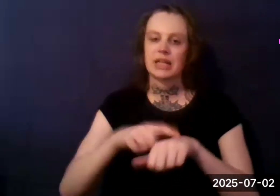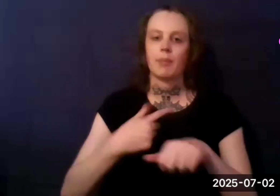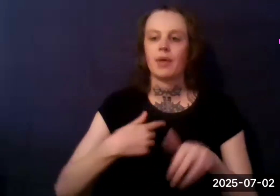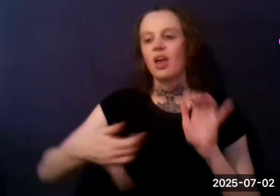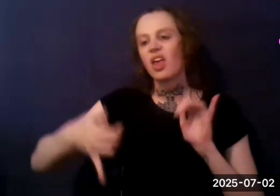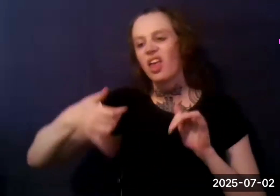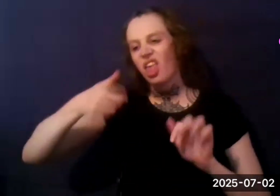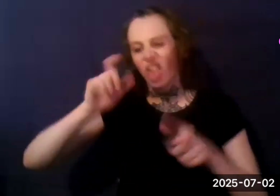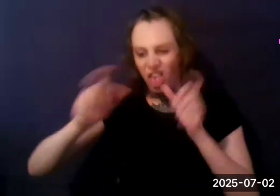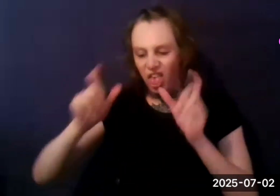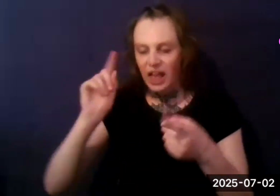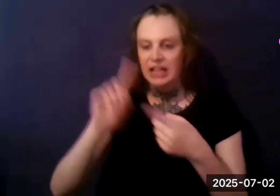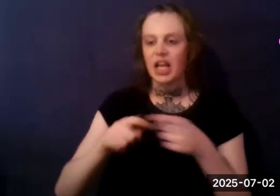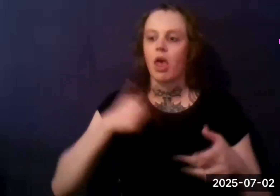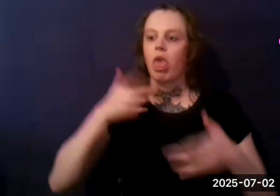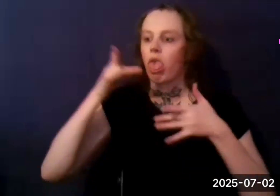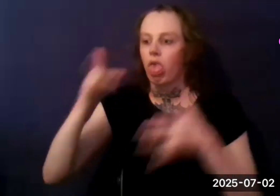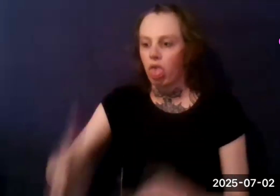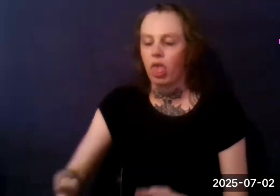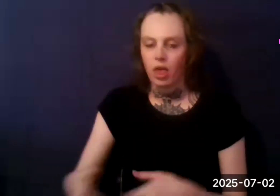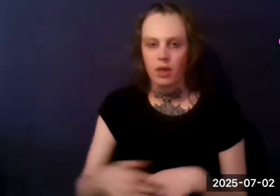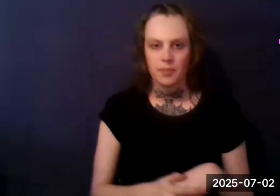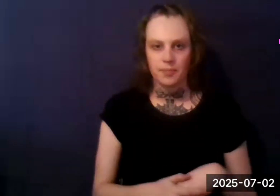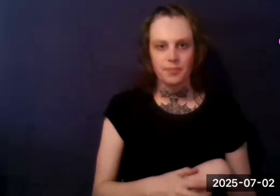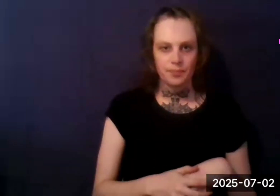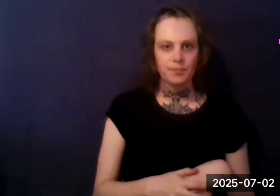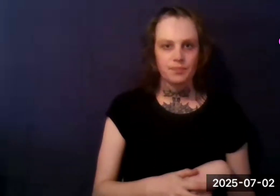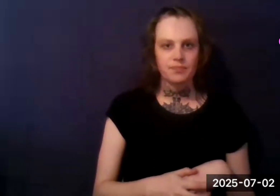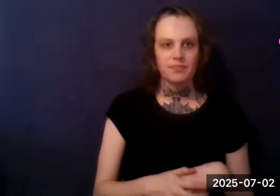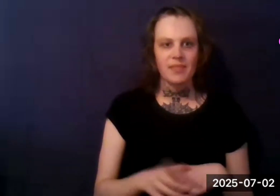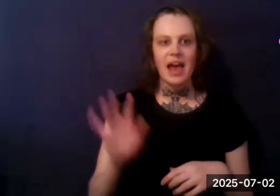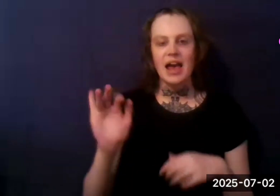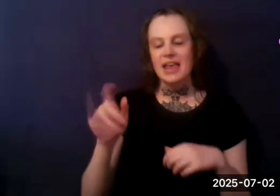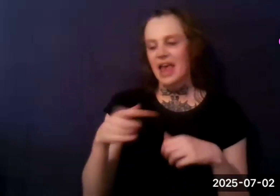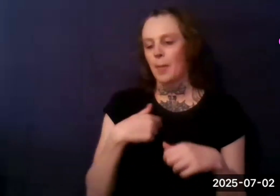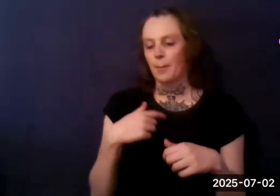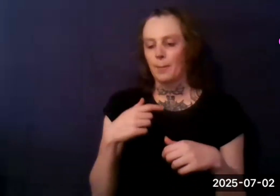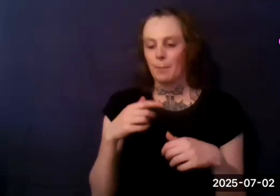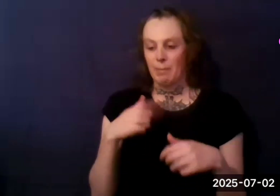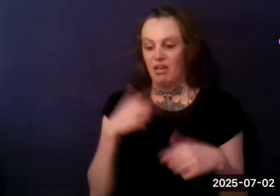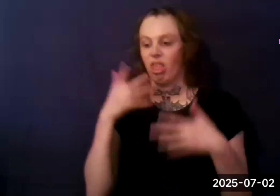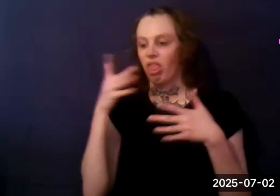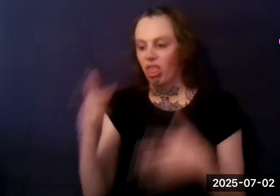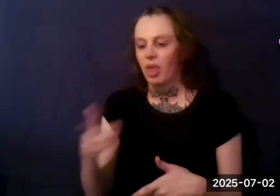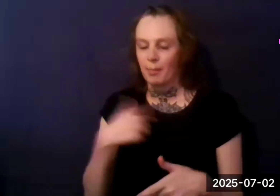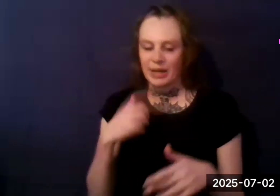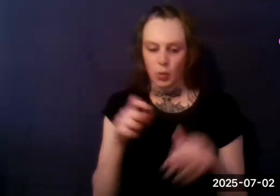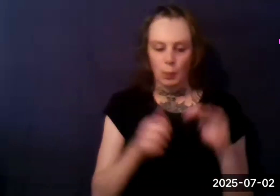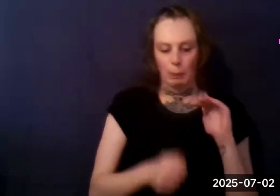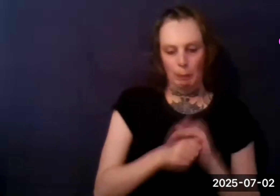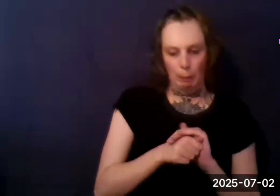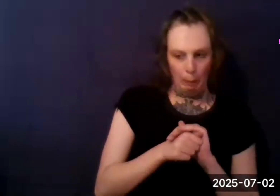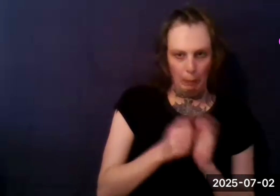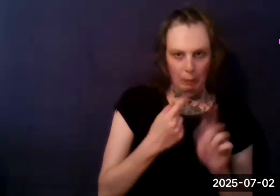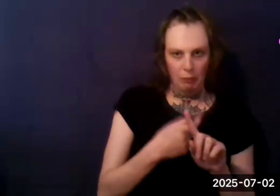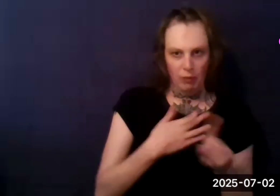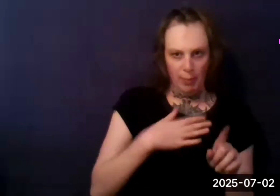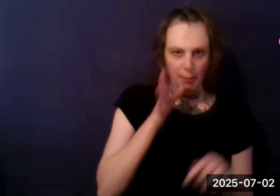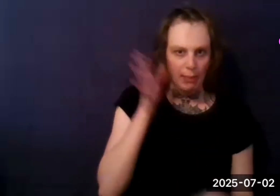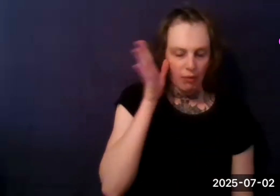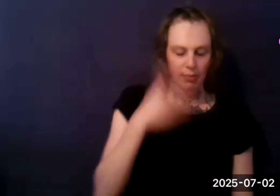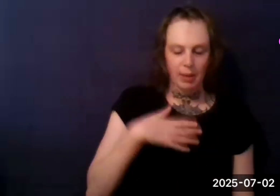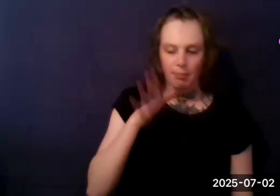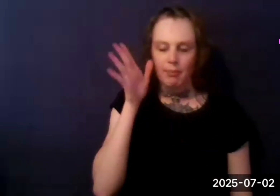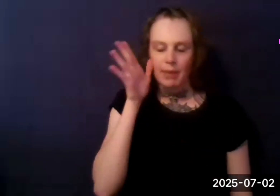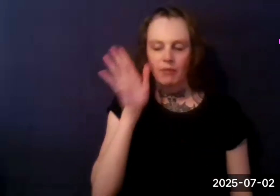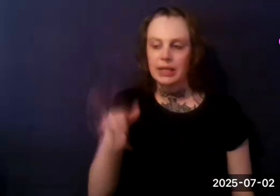And this was the first time I had to hide, like, oh, that I had thrown up for my parents because they came to sit by to me in my dorm room. And I was like,